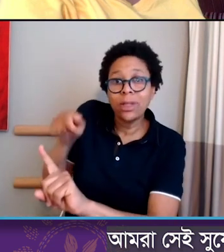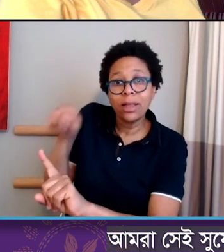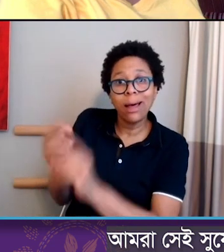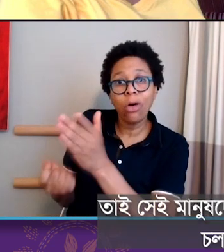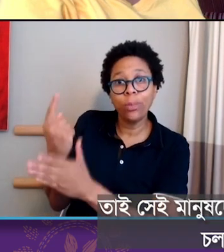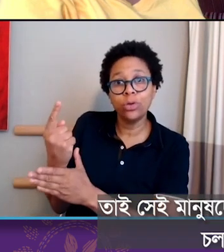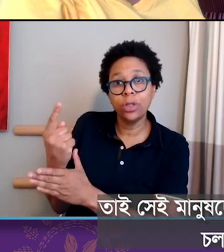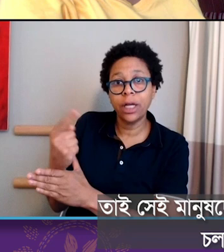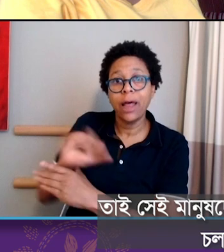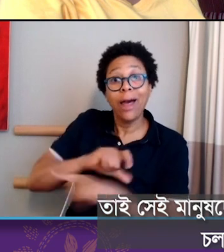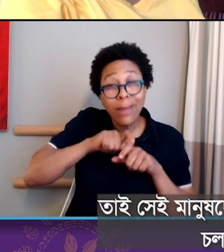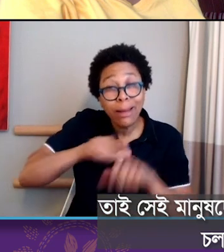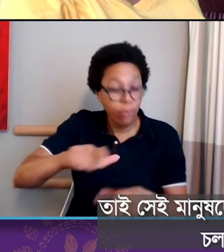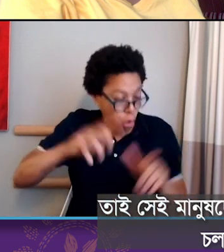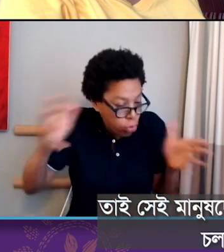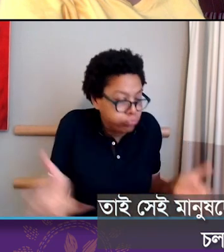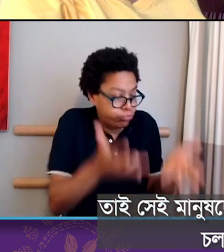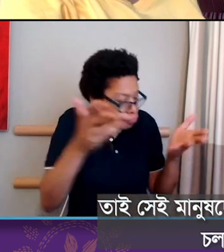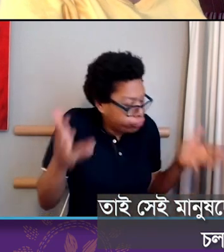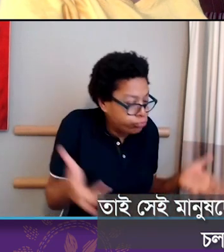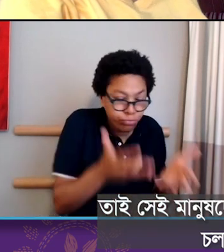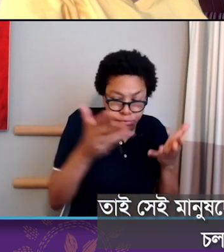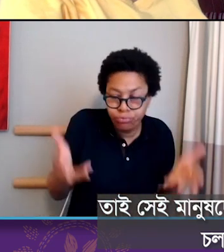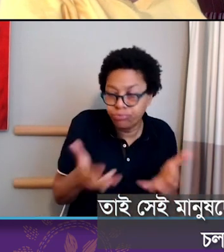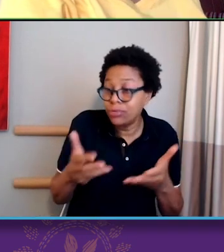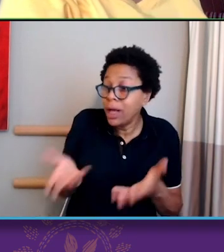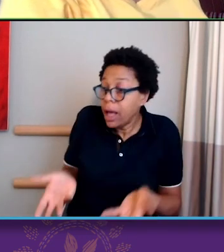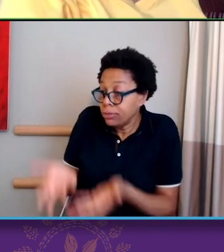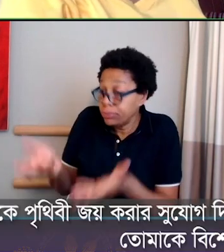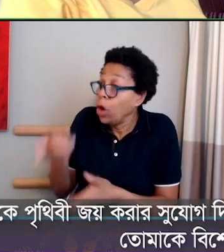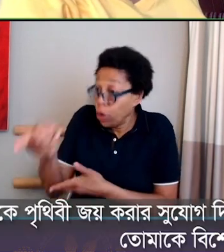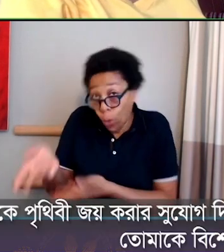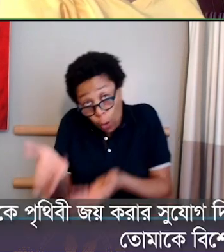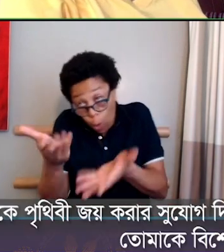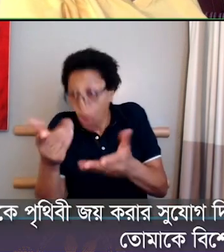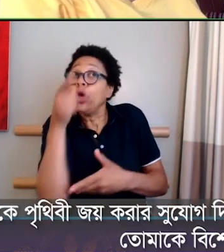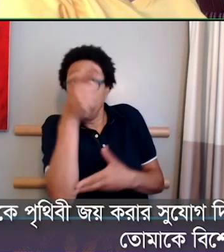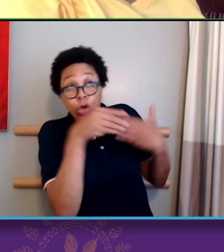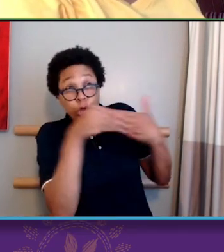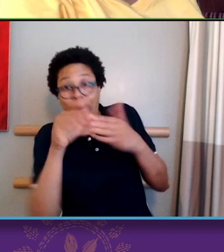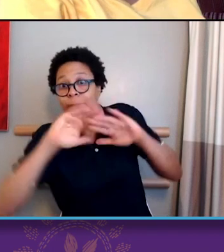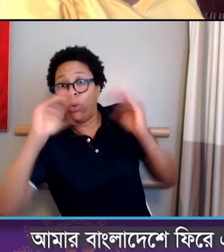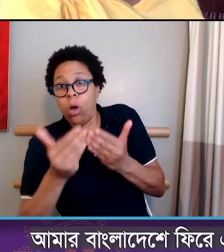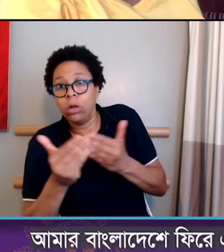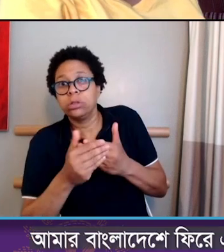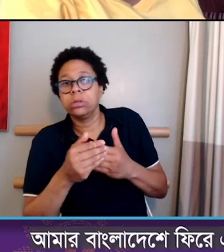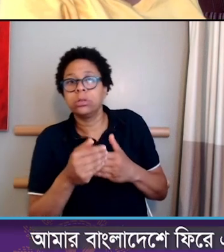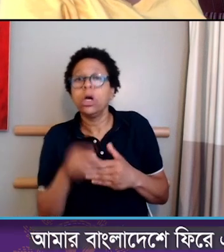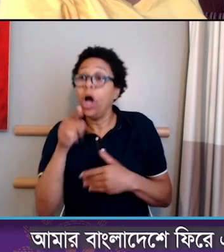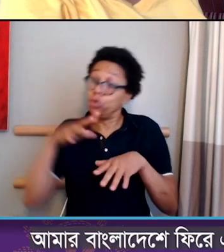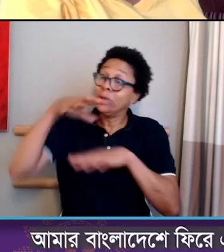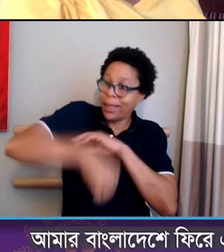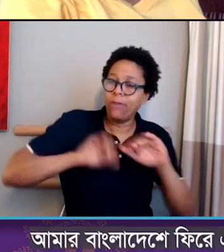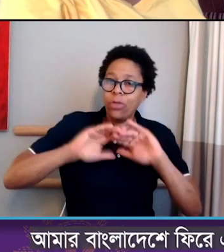and develop and let them take over the world. Yeah. And then the other opportunity you need to sort out is